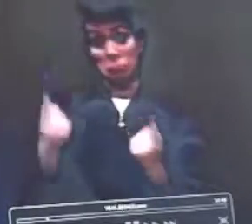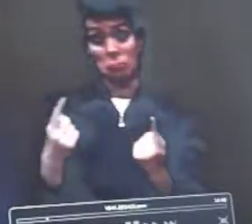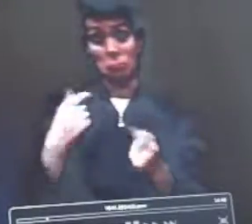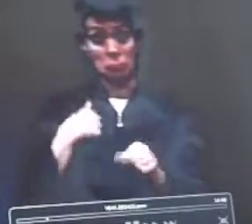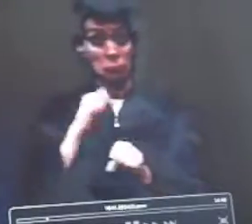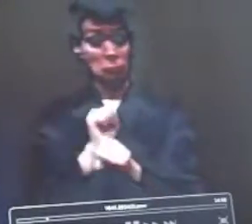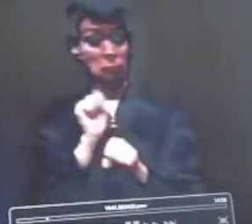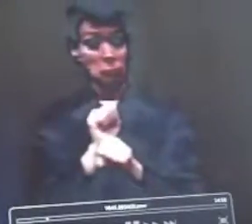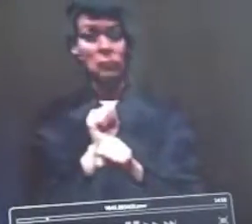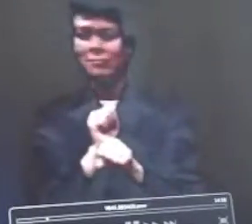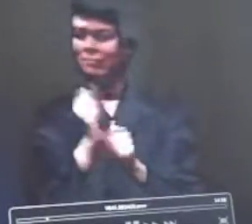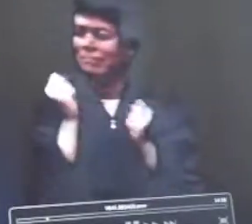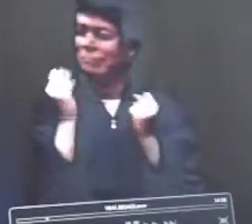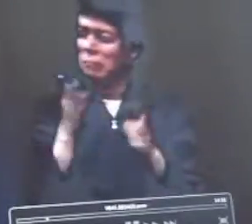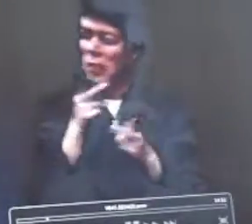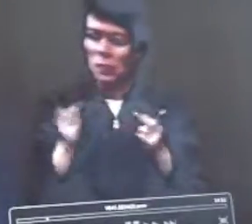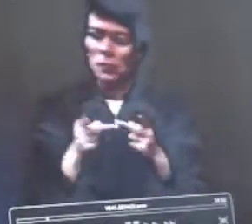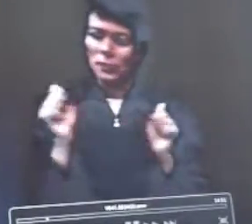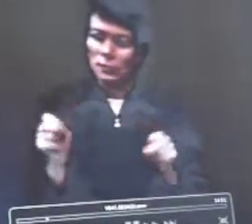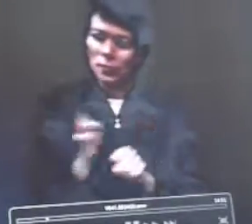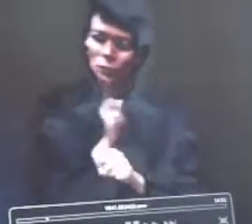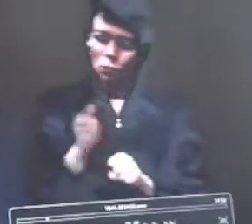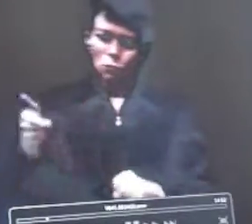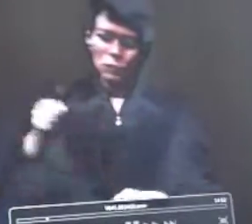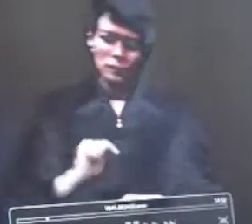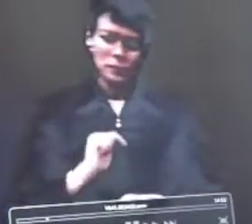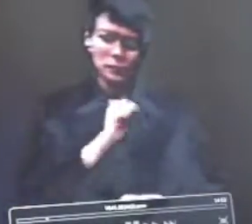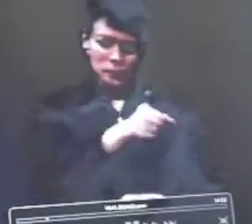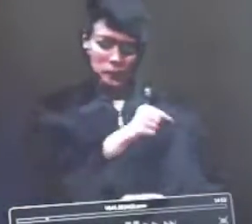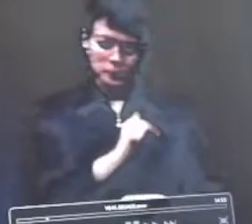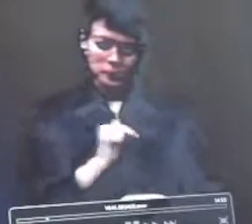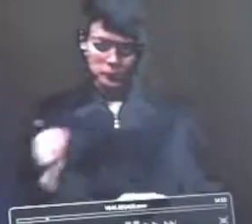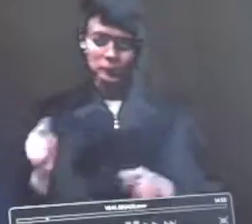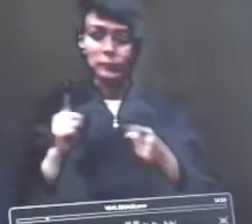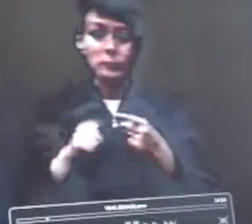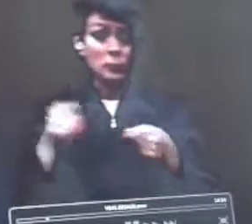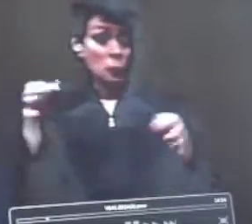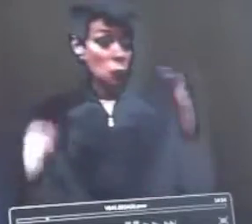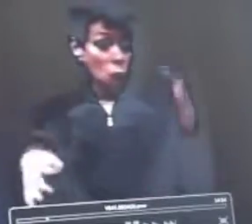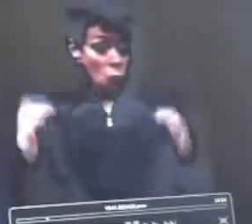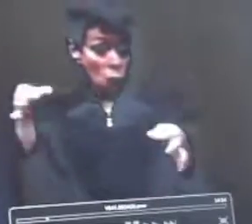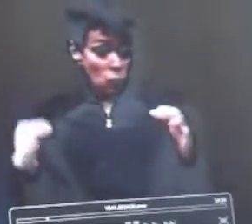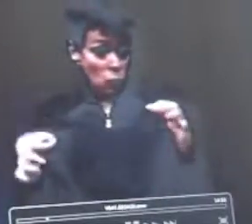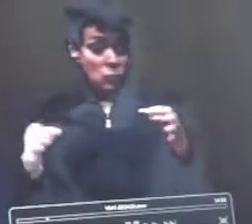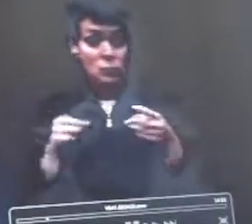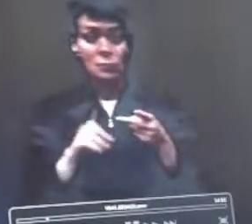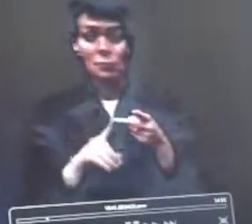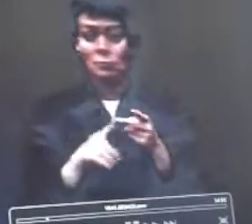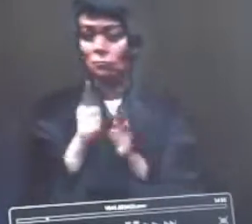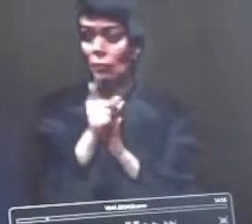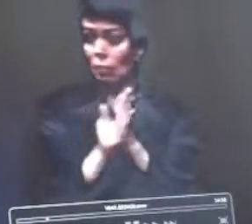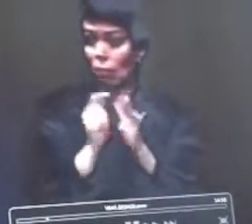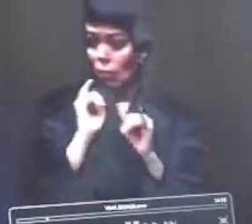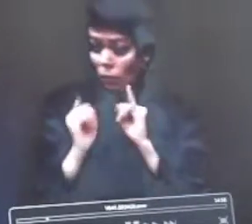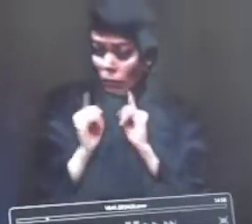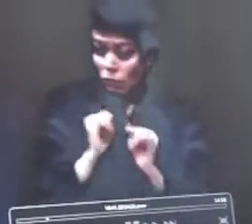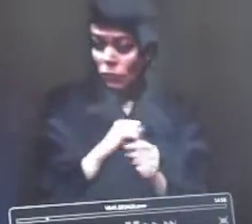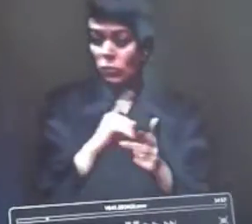how do I use it? Well, in my work, I use consecutive interpreting in many places. During court,